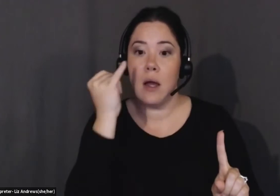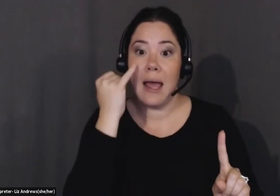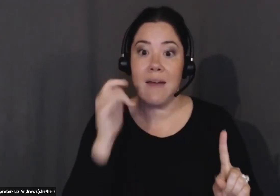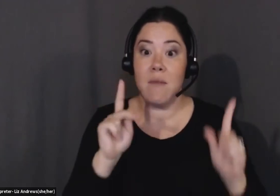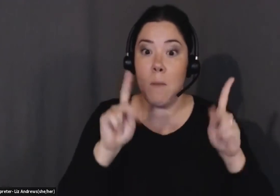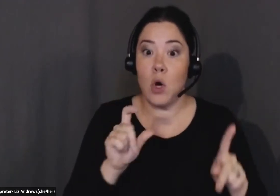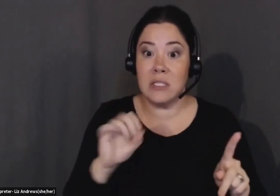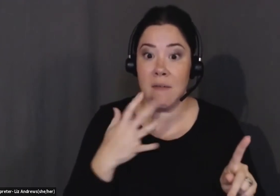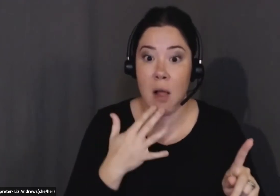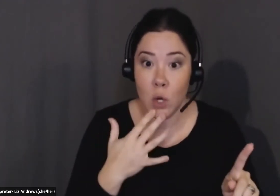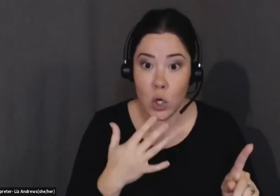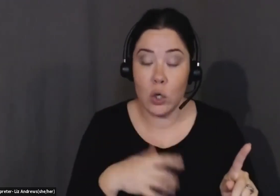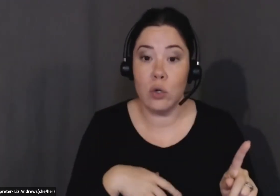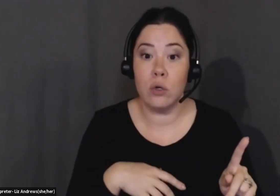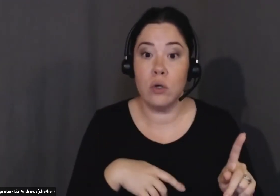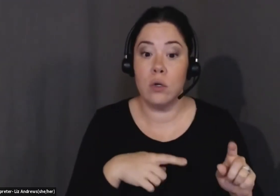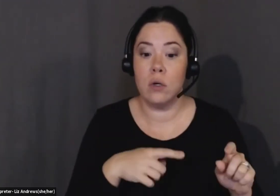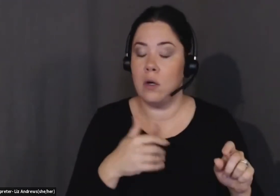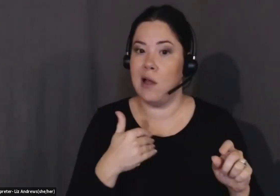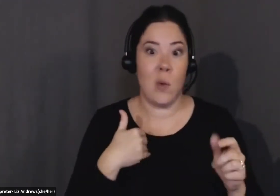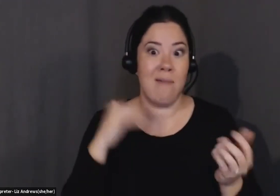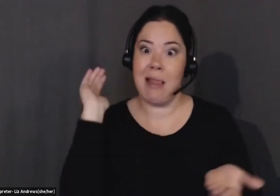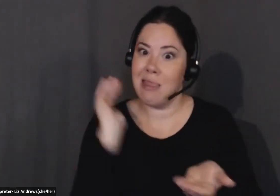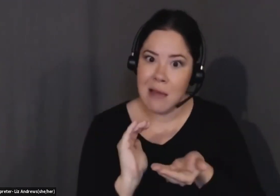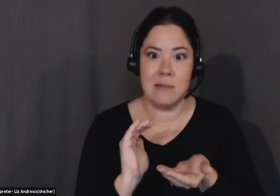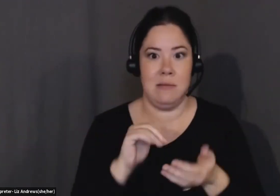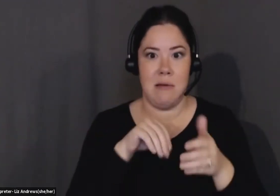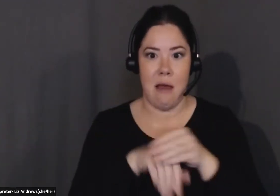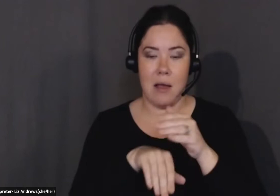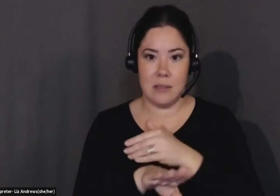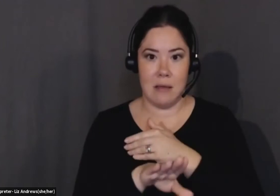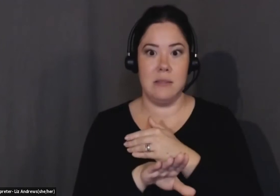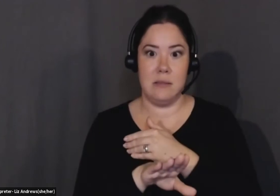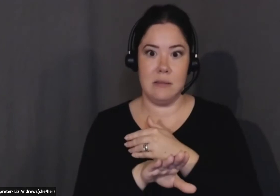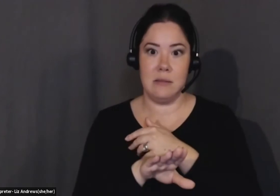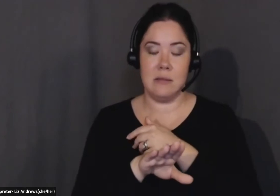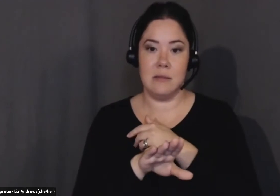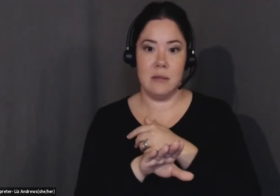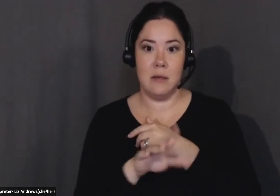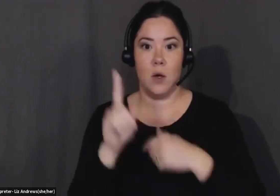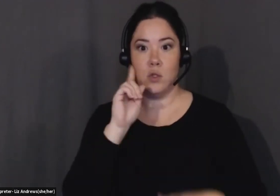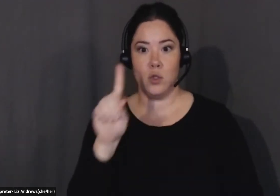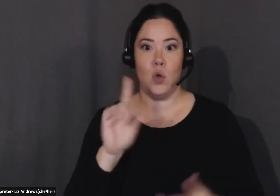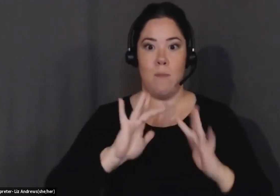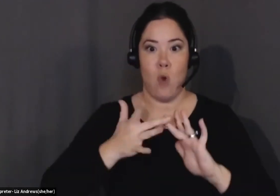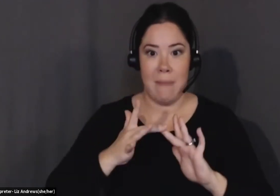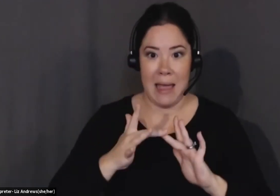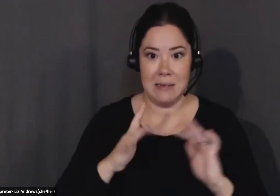color, you have lesser access to broadband